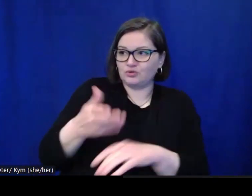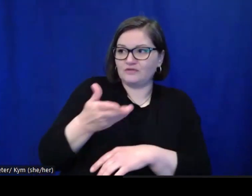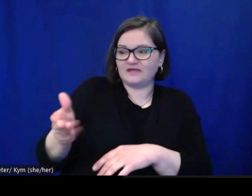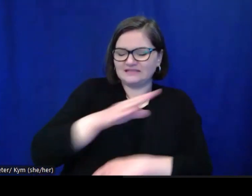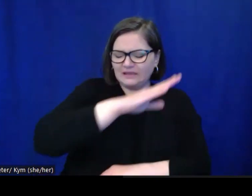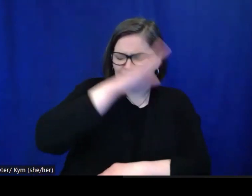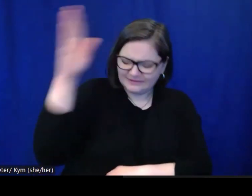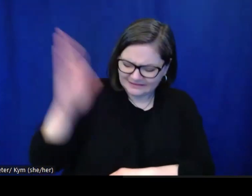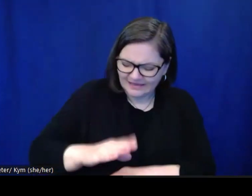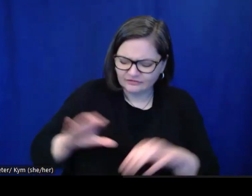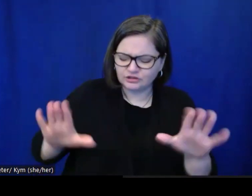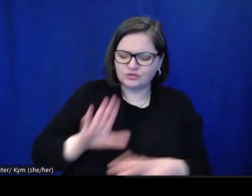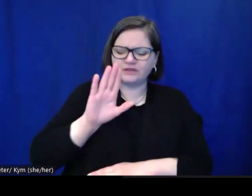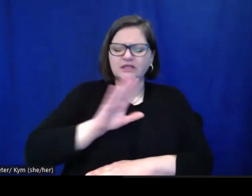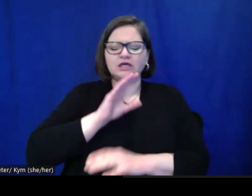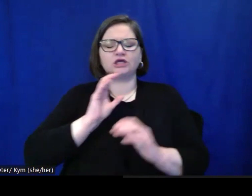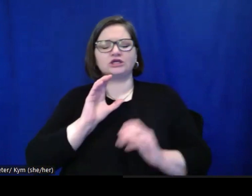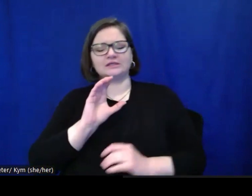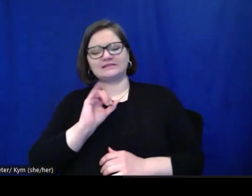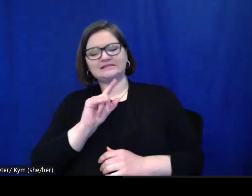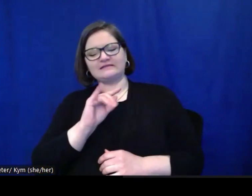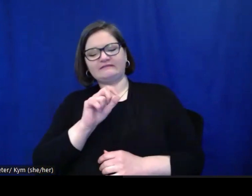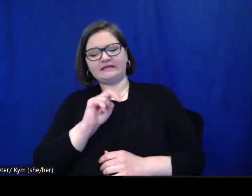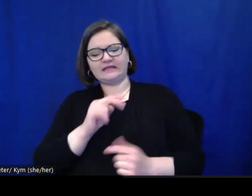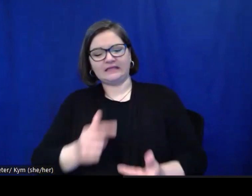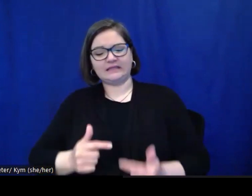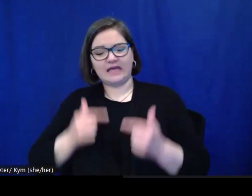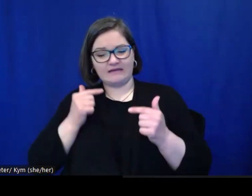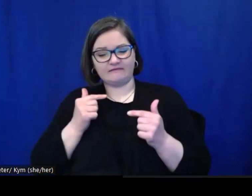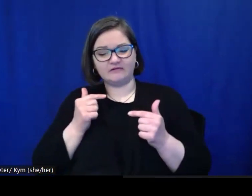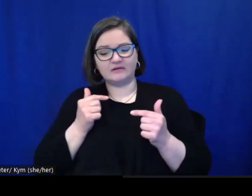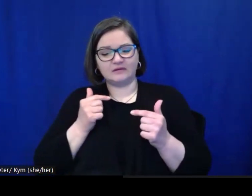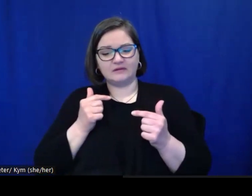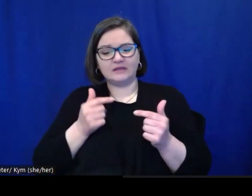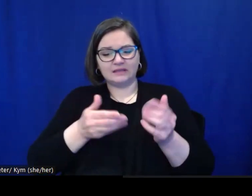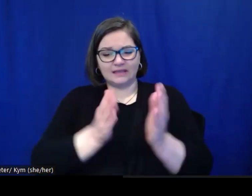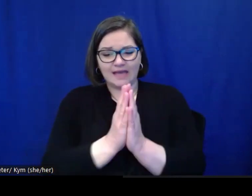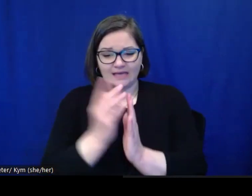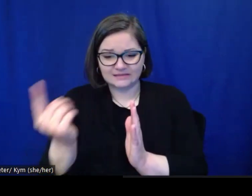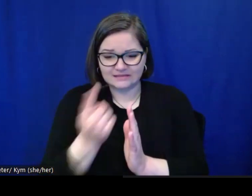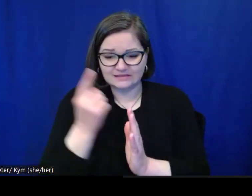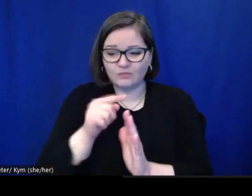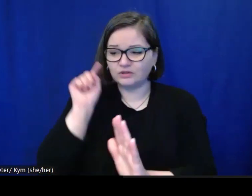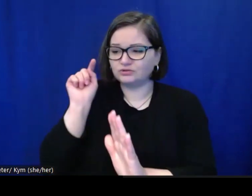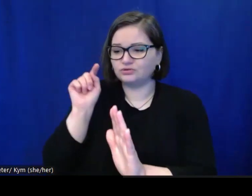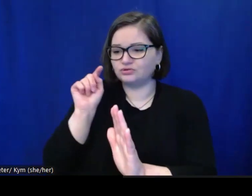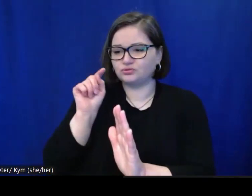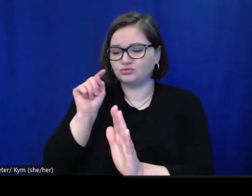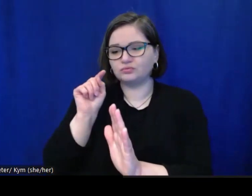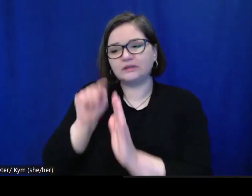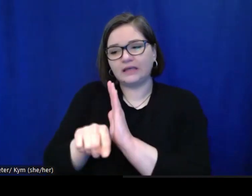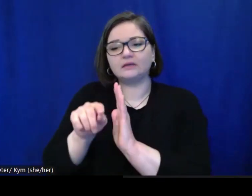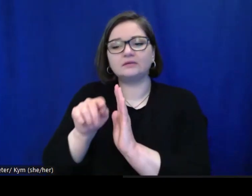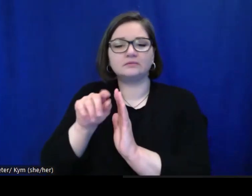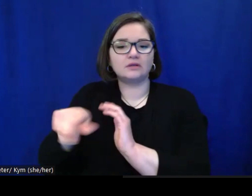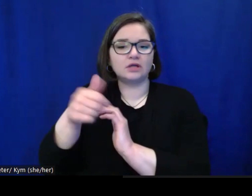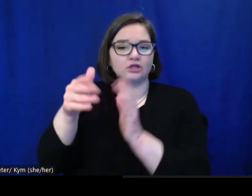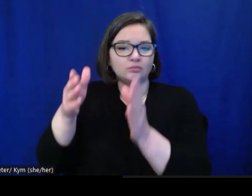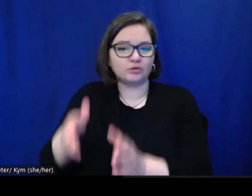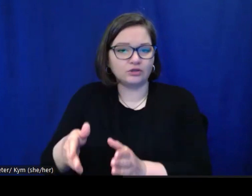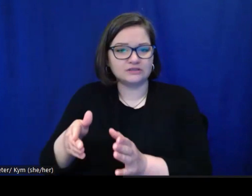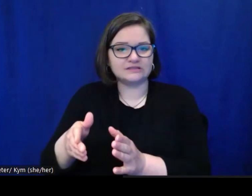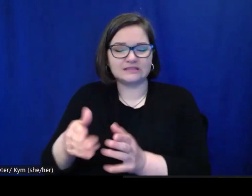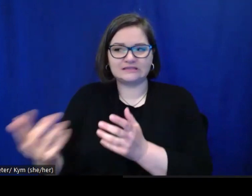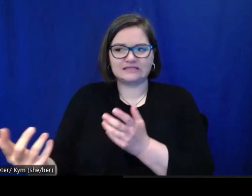in civilian life. You think about it, asking someone to take the life of another. That probably doesn't fit with our